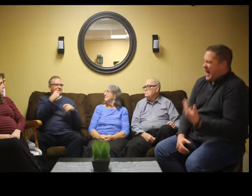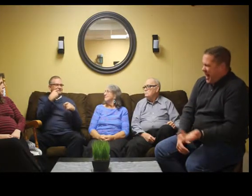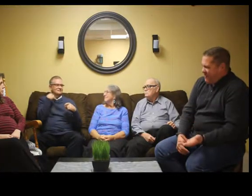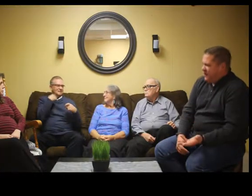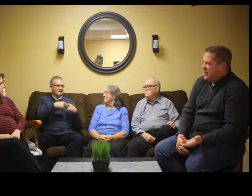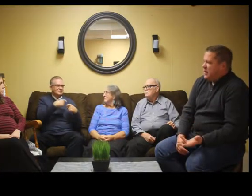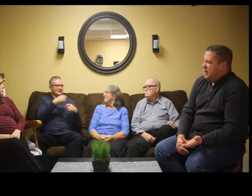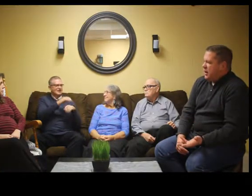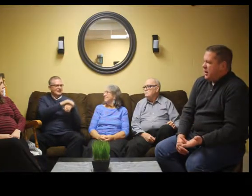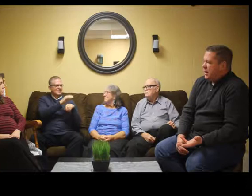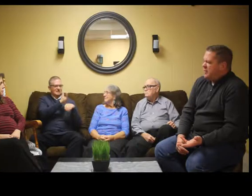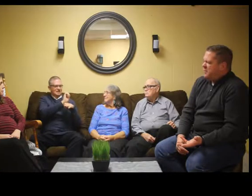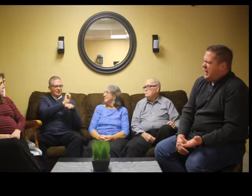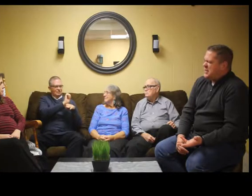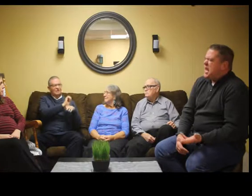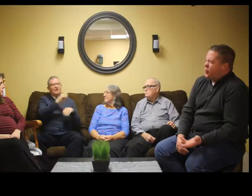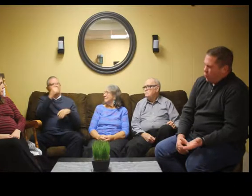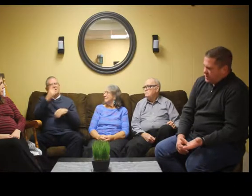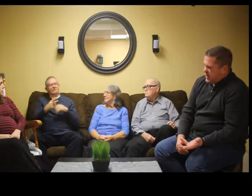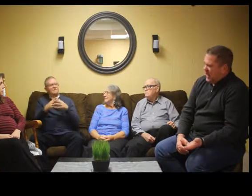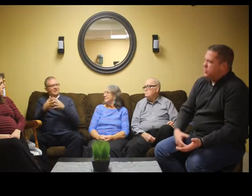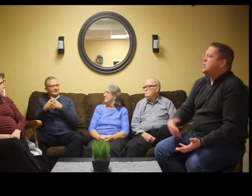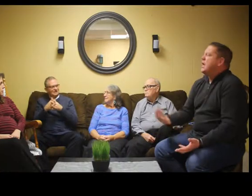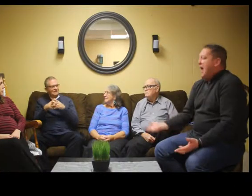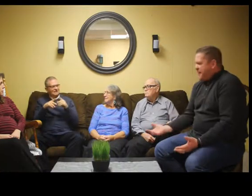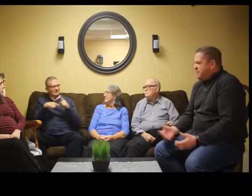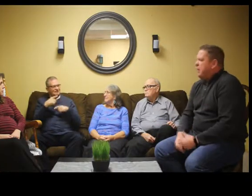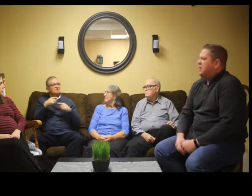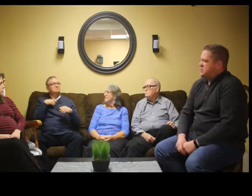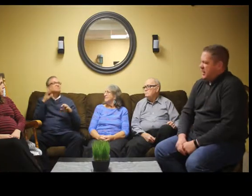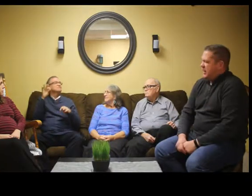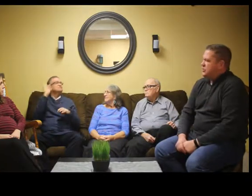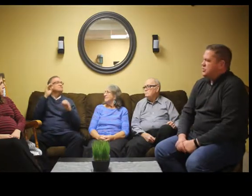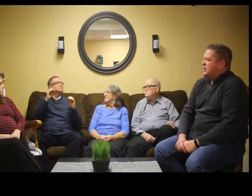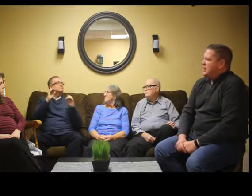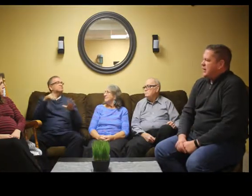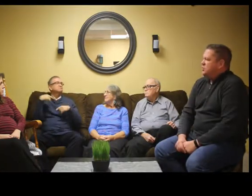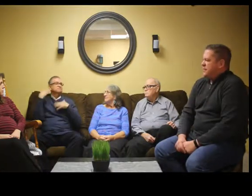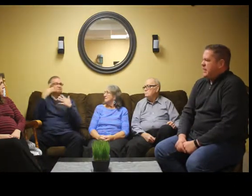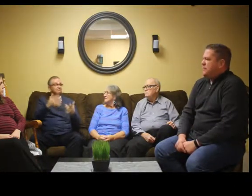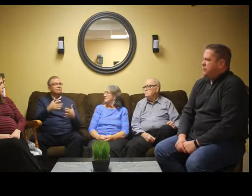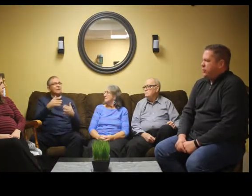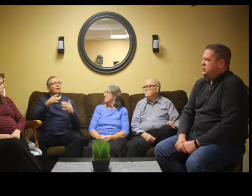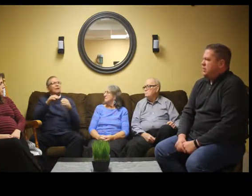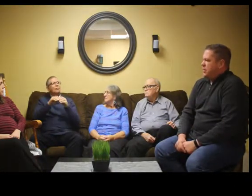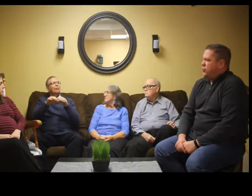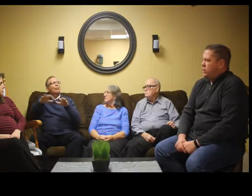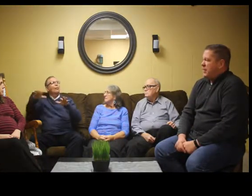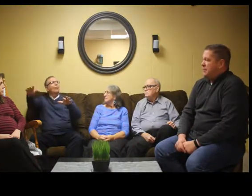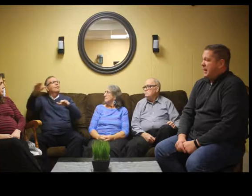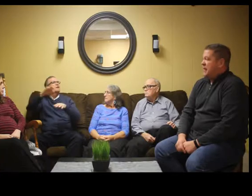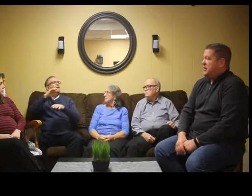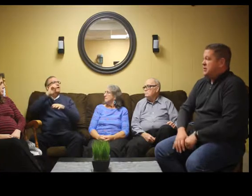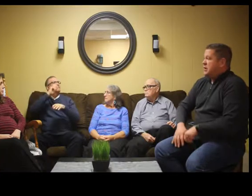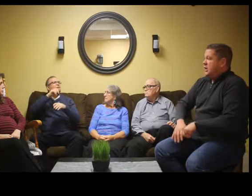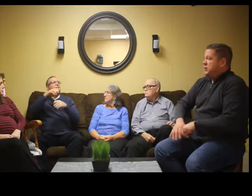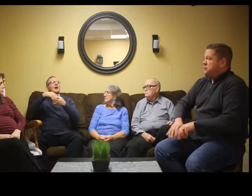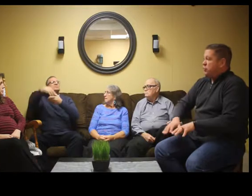half, I guess, Ecuadorian sign language, half American sign language. And so I've been able to preach and work on that. But now that it's spread